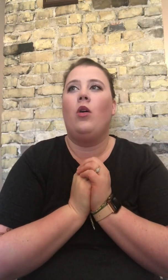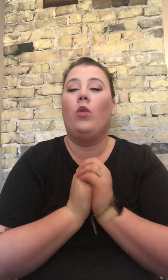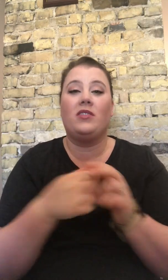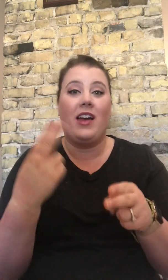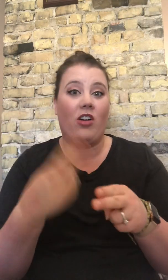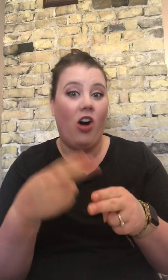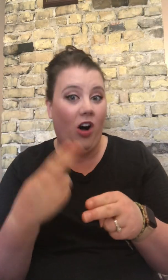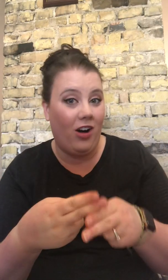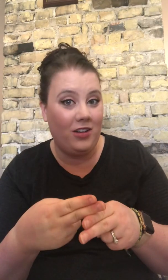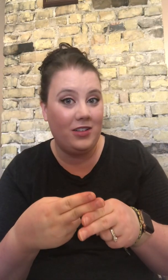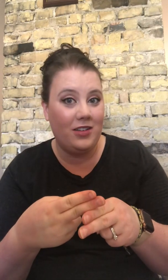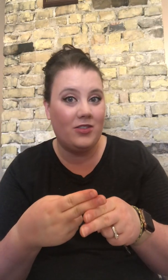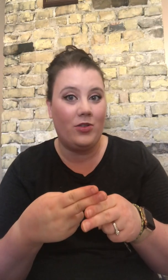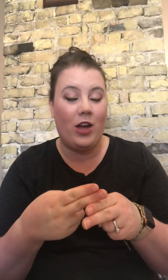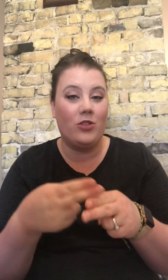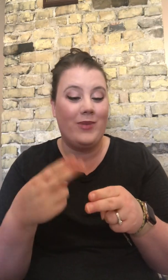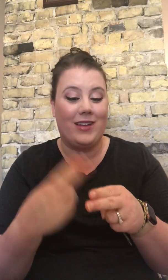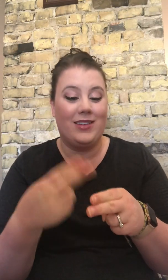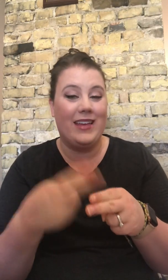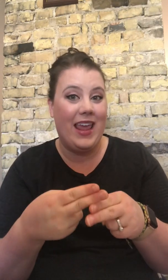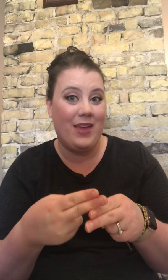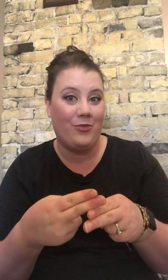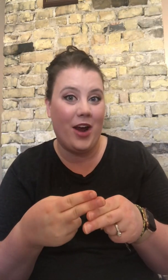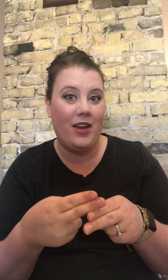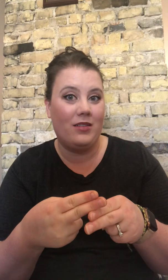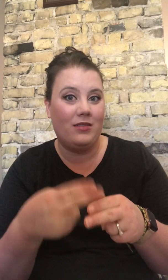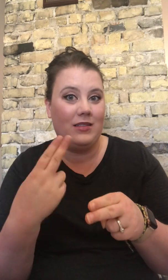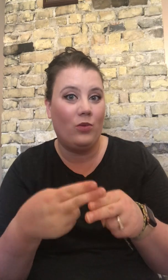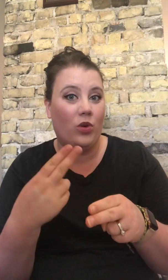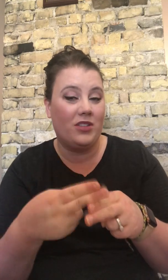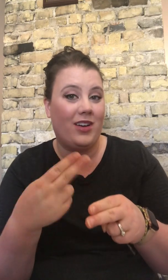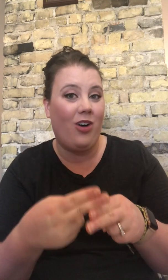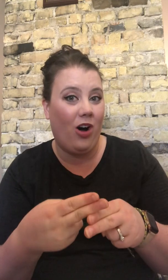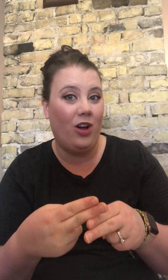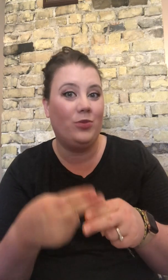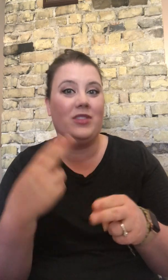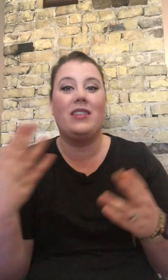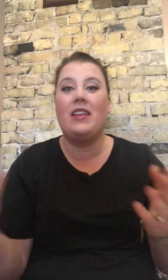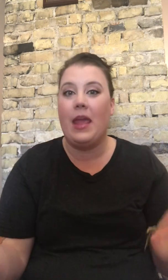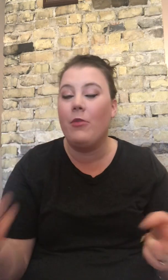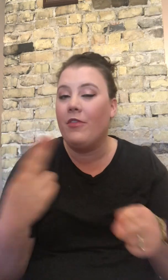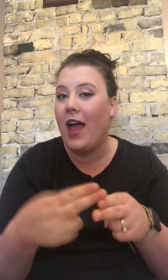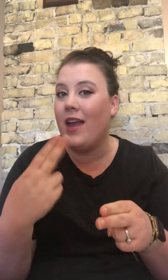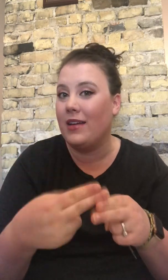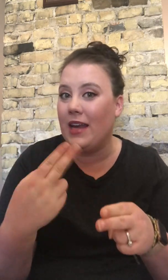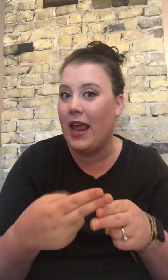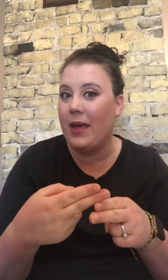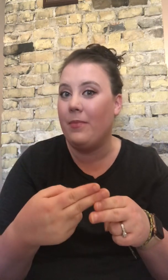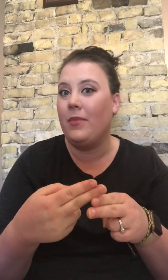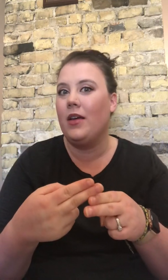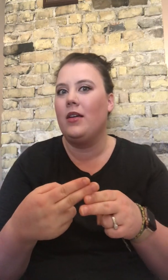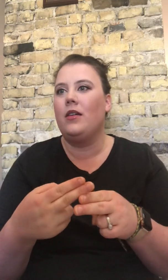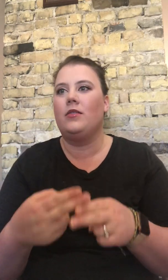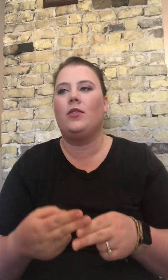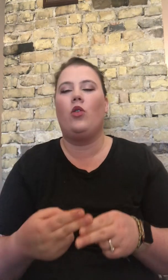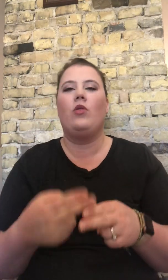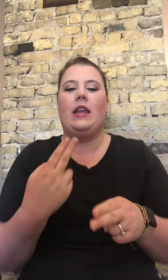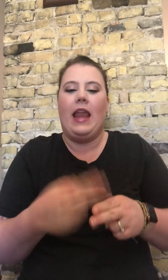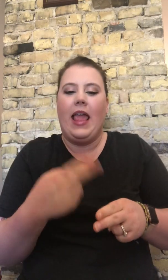What's that called? So that goes back to name, right? What's it called? What's the name of that? Name. So